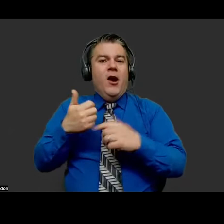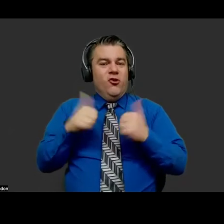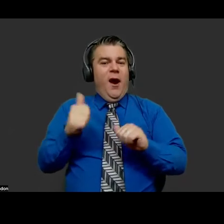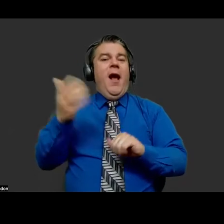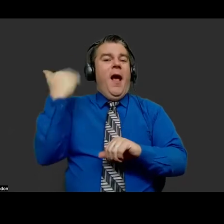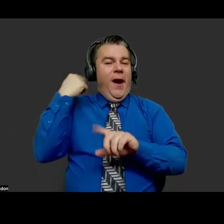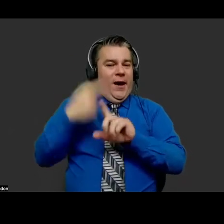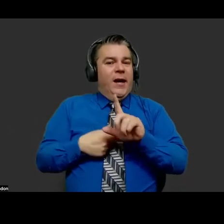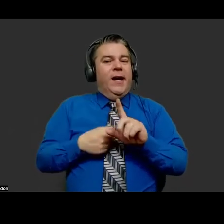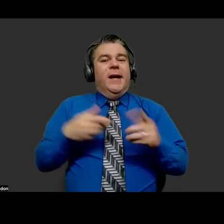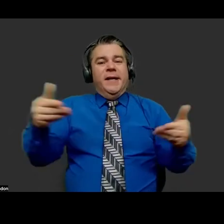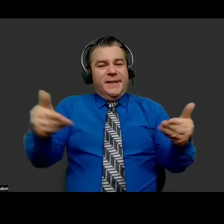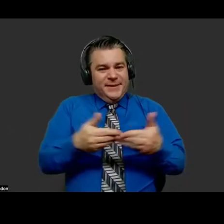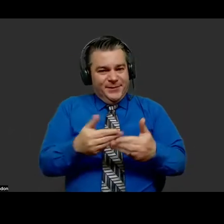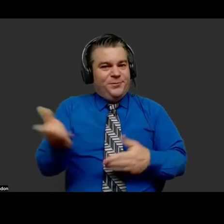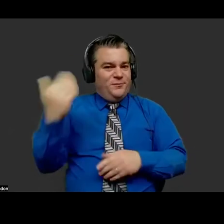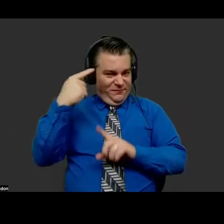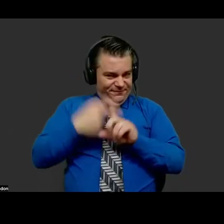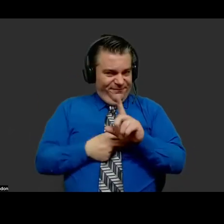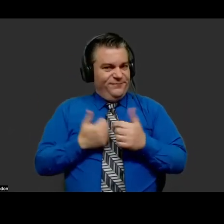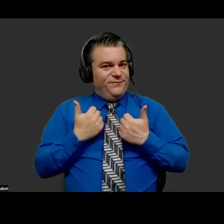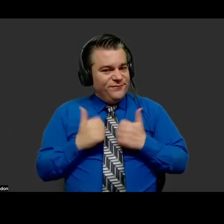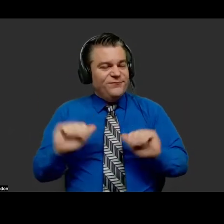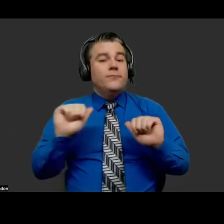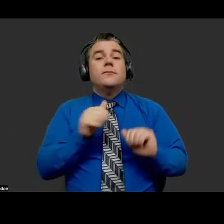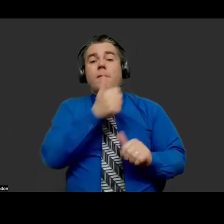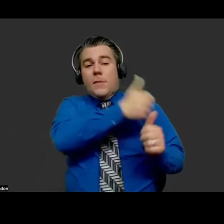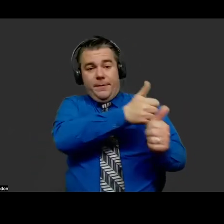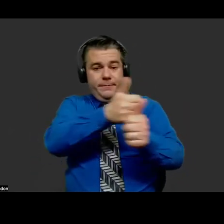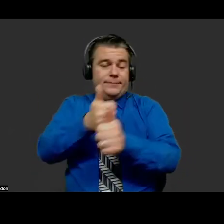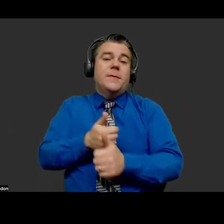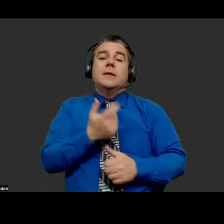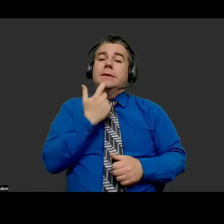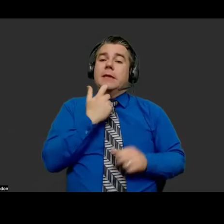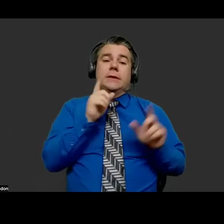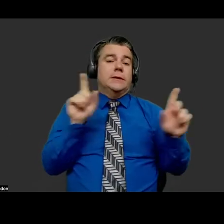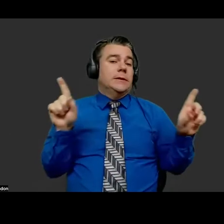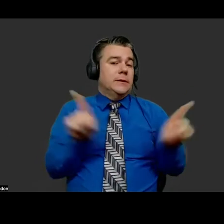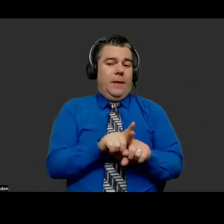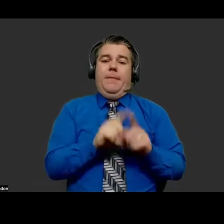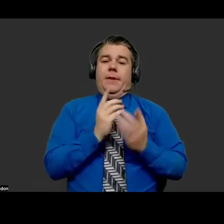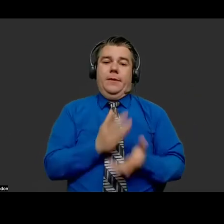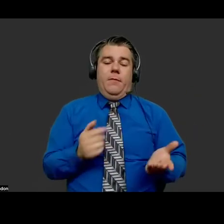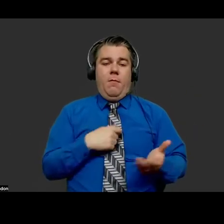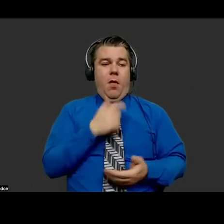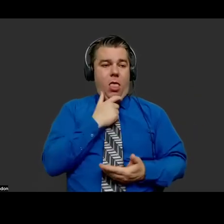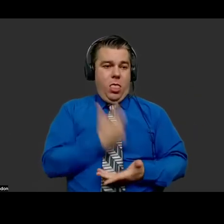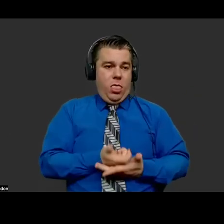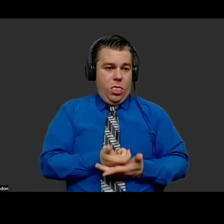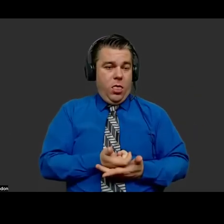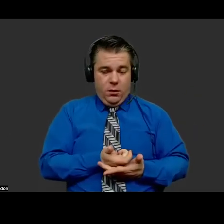introduced to it, tried it last month. They have said the exact same thing. And I'm totally flabbergasted. I'm like,